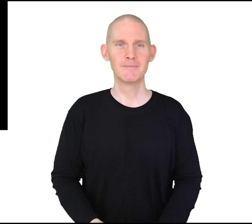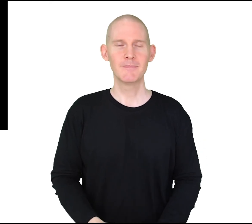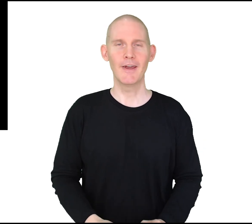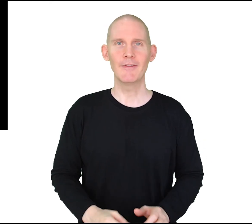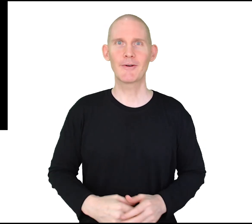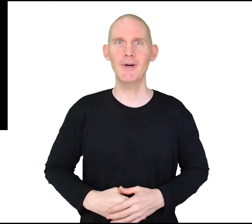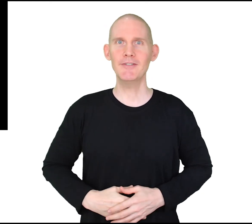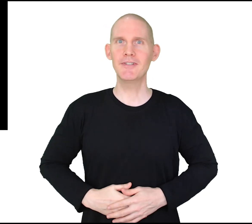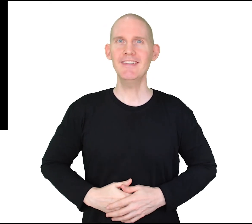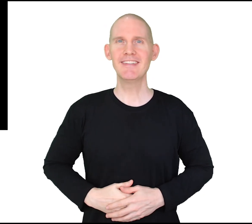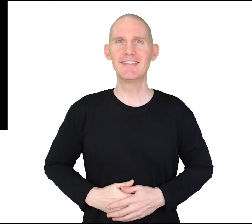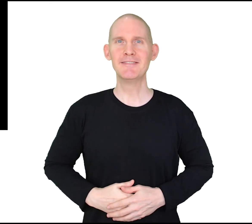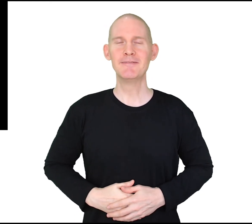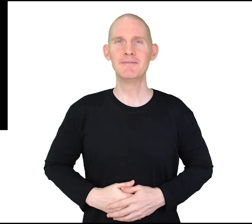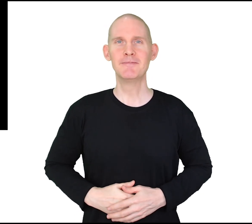And the question.